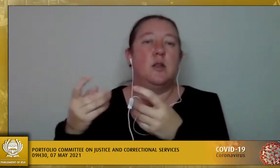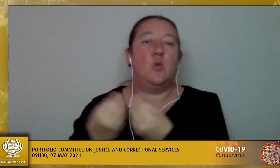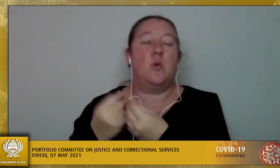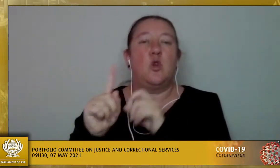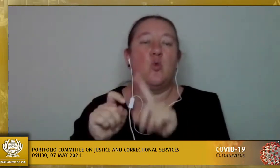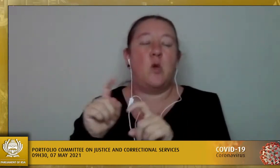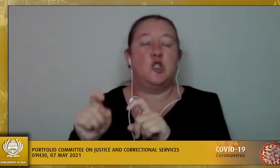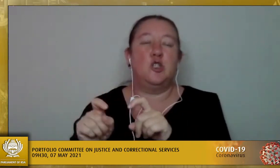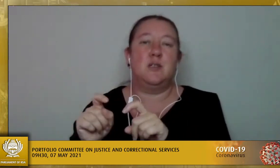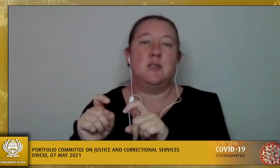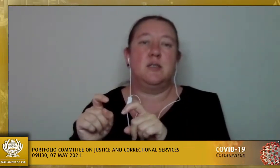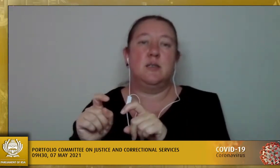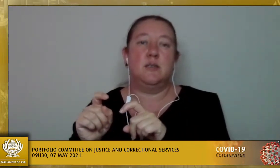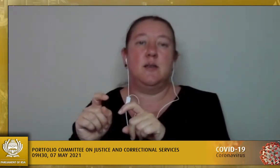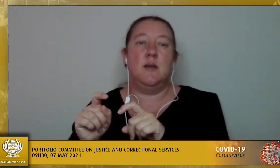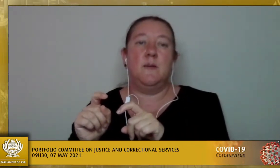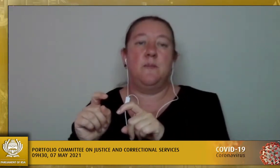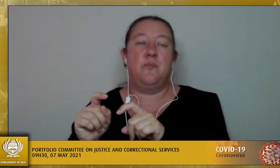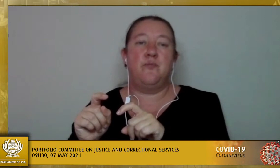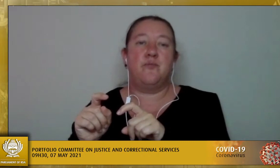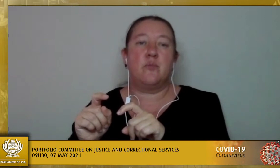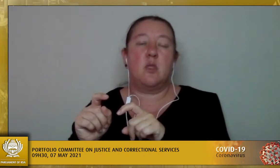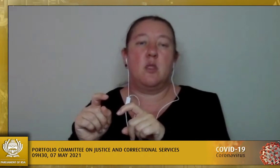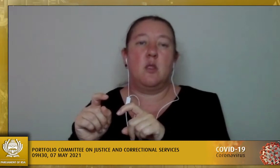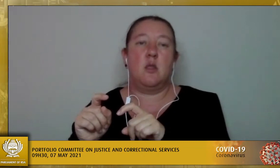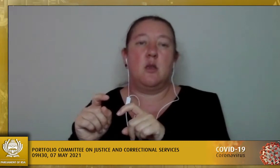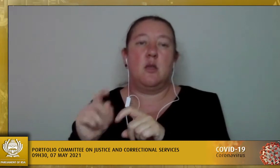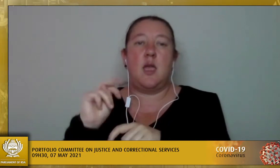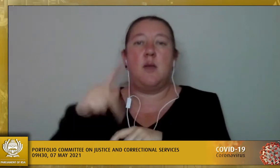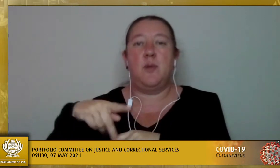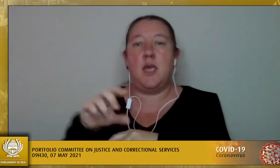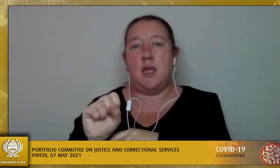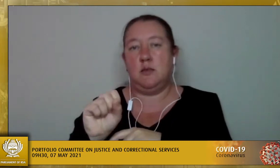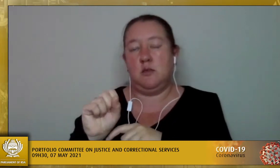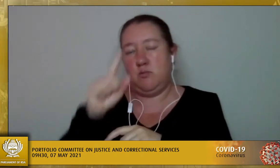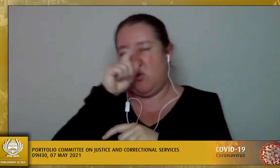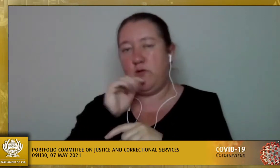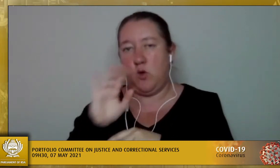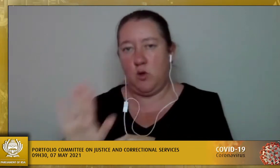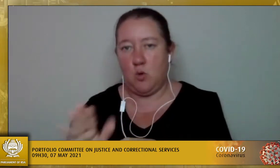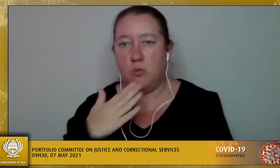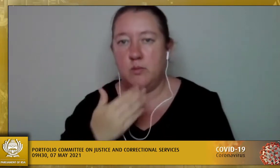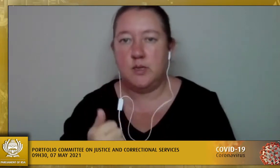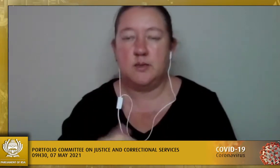questions that um fall within the MPS portfolio please